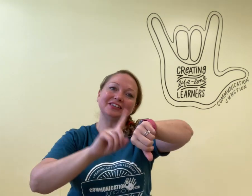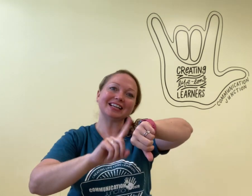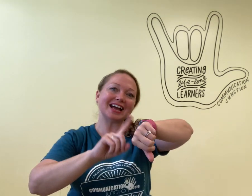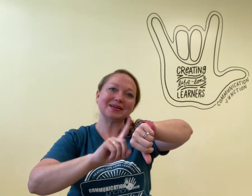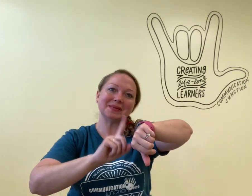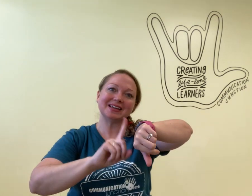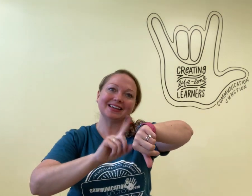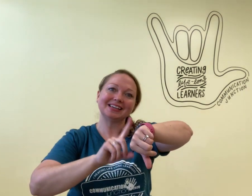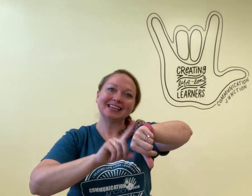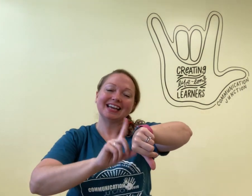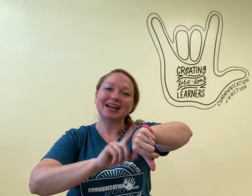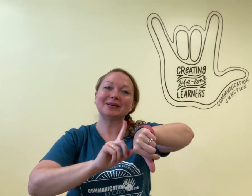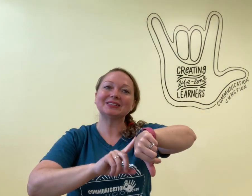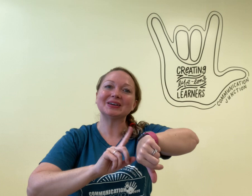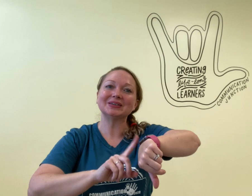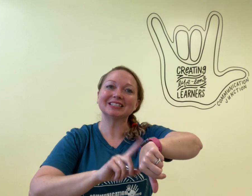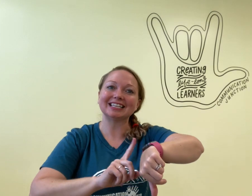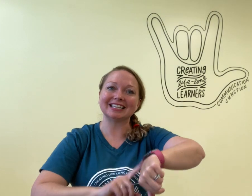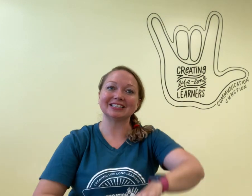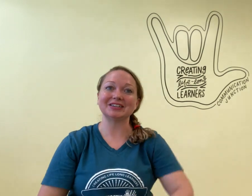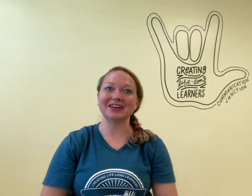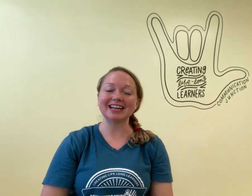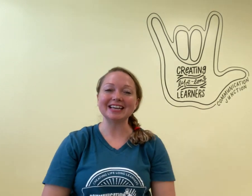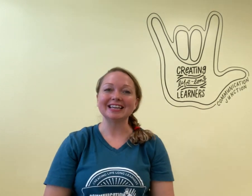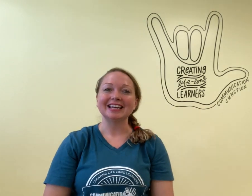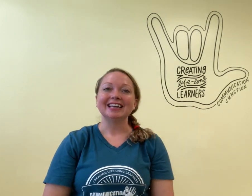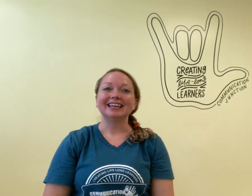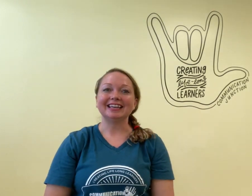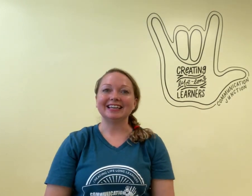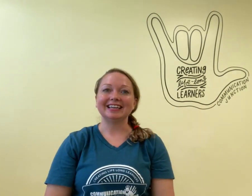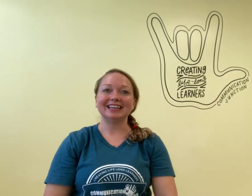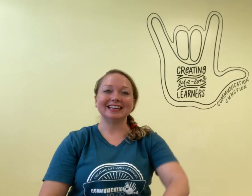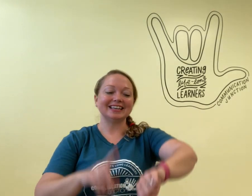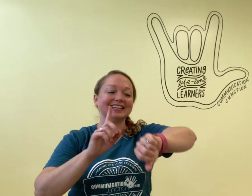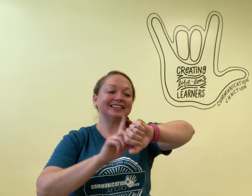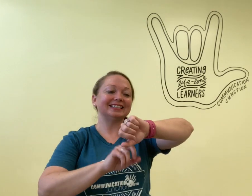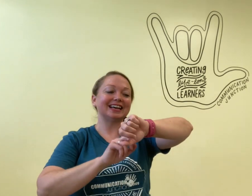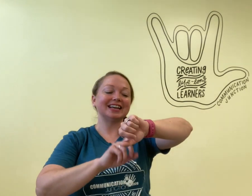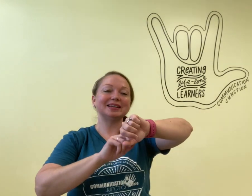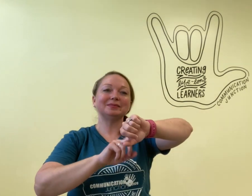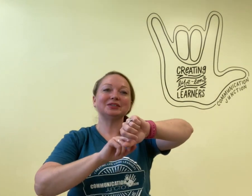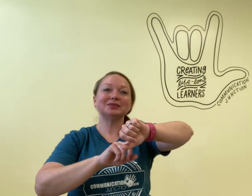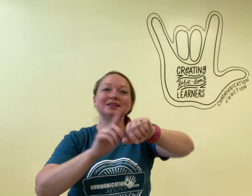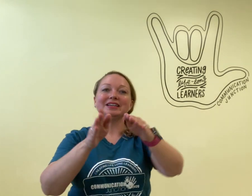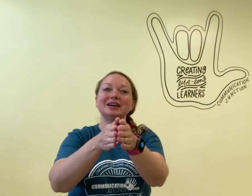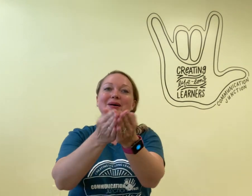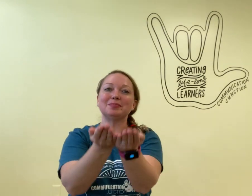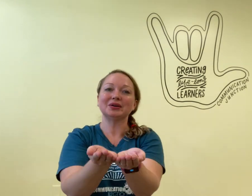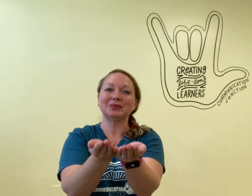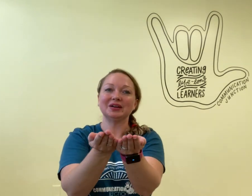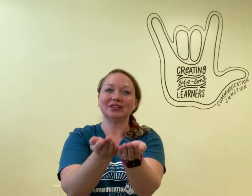time. And my song goes like this. Are you ready? It is time to read a book with all